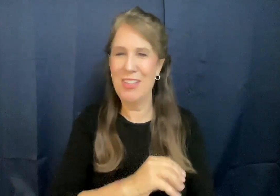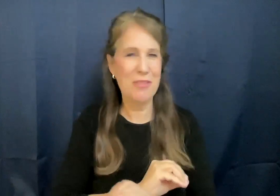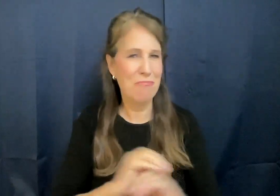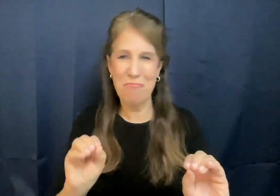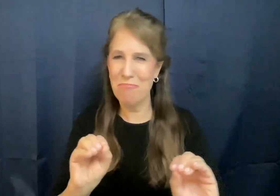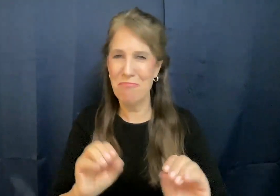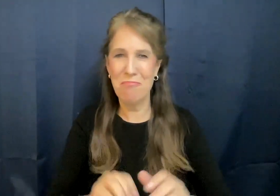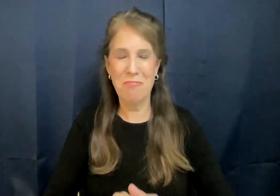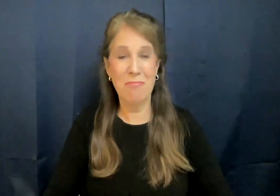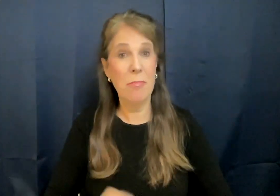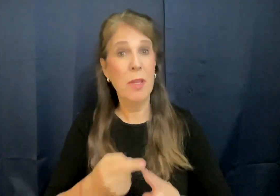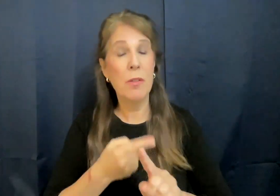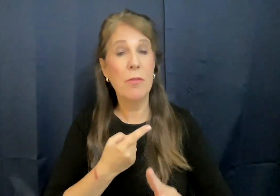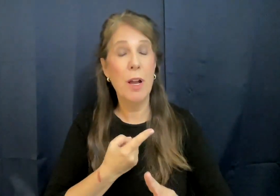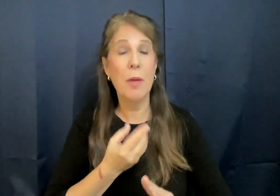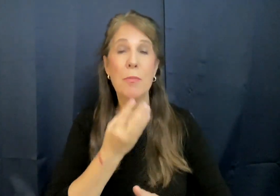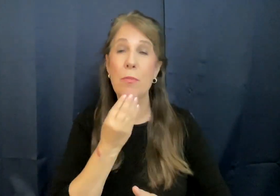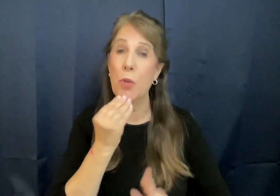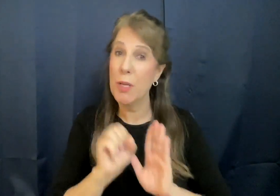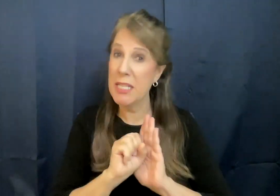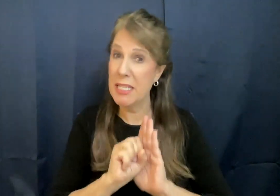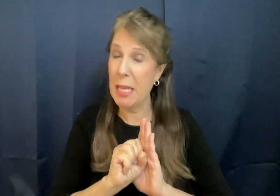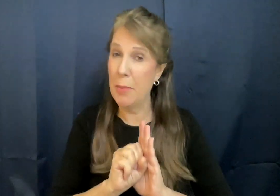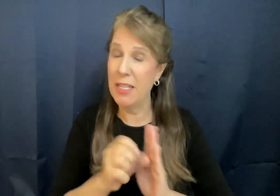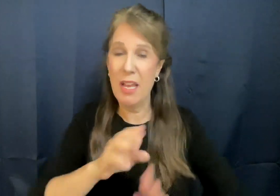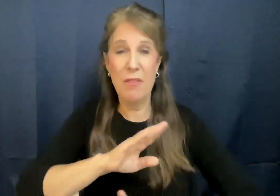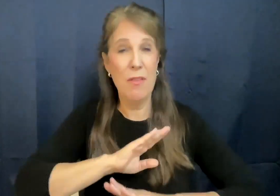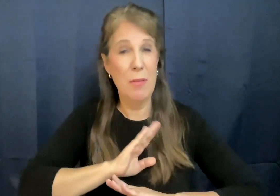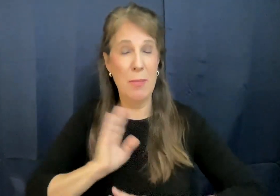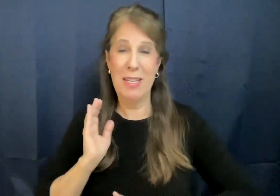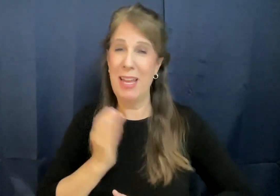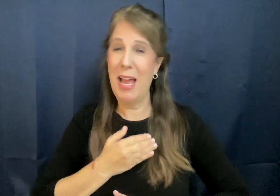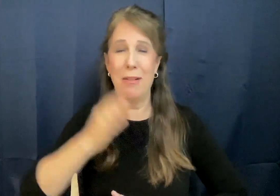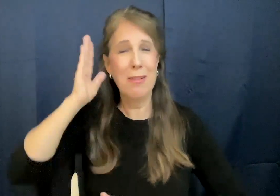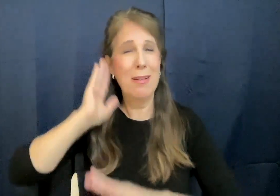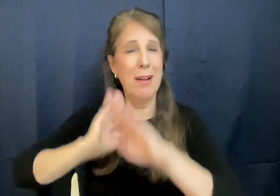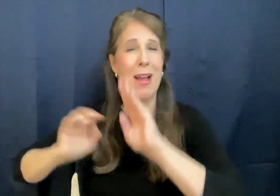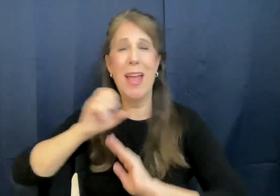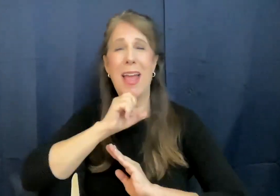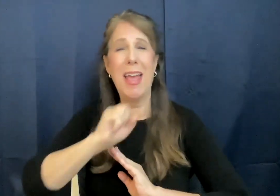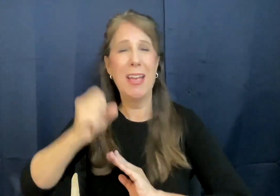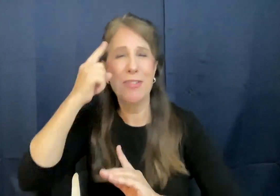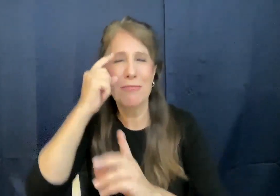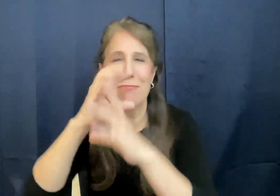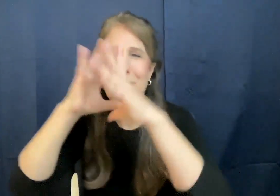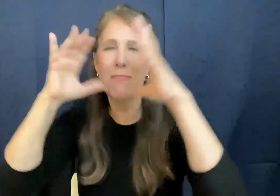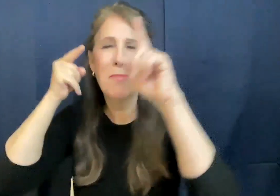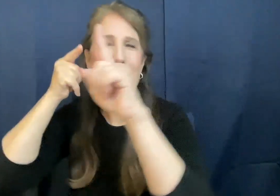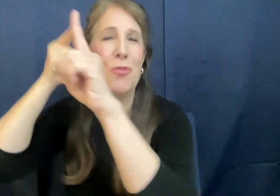From the Jewish symbol of fulfillment of our ancient dreams to the American symbols of